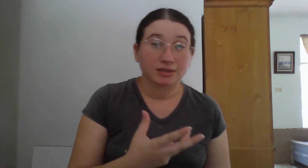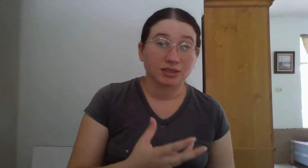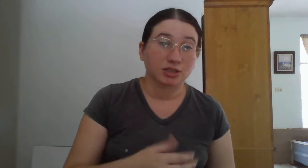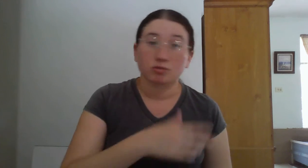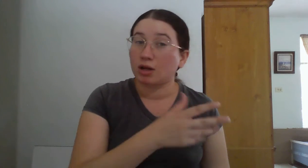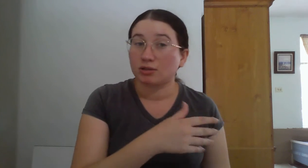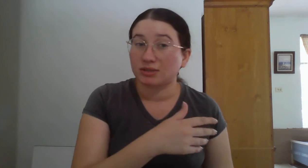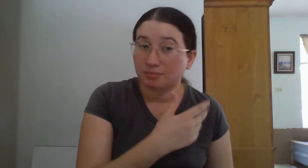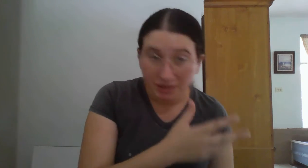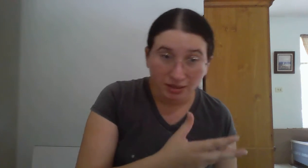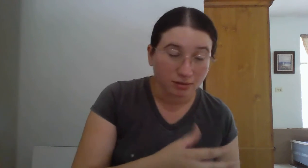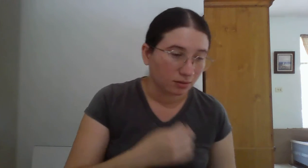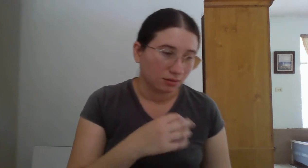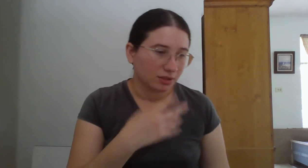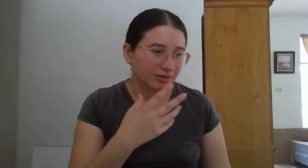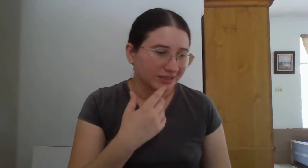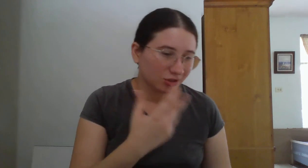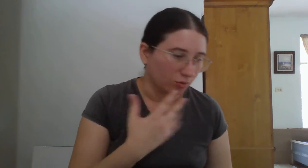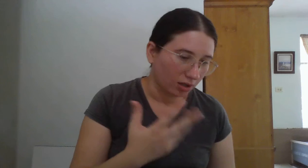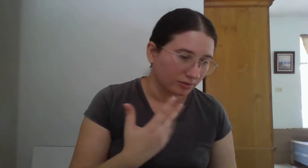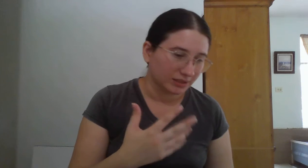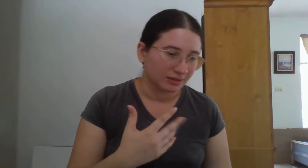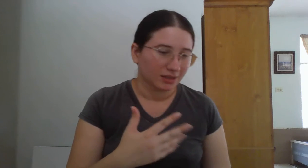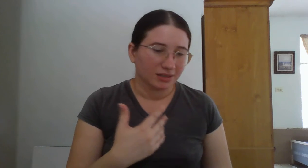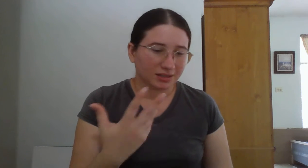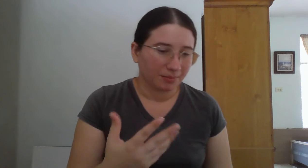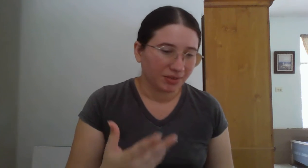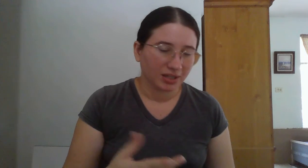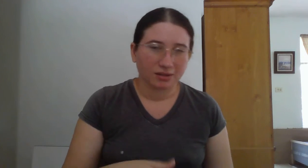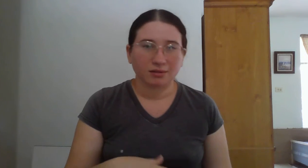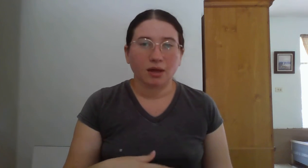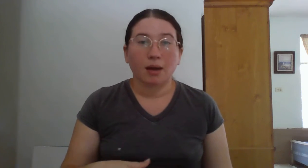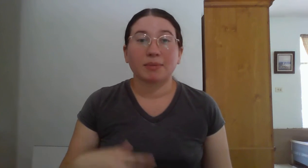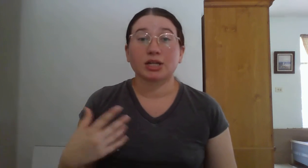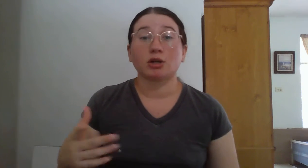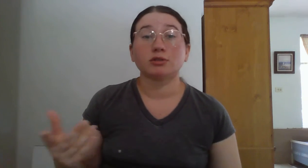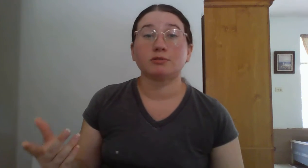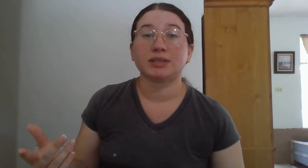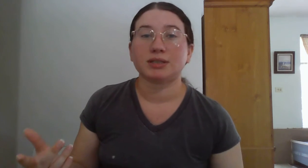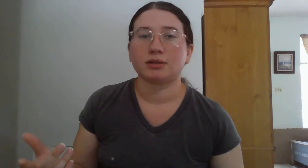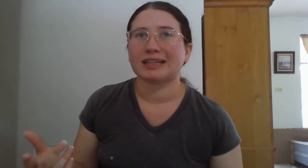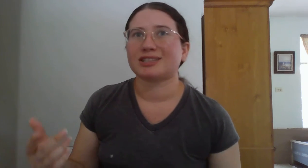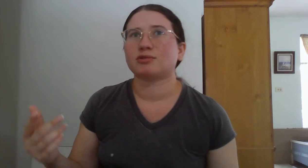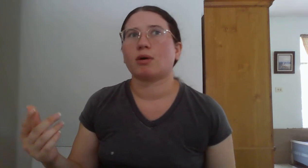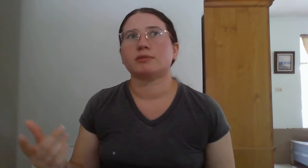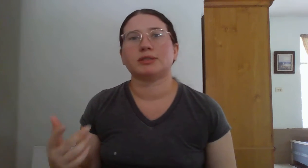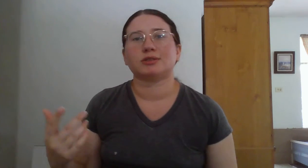literally swallowing a pill or literally swallowing something. But it could also be, like swallowing your